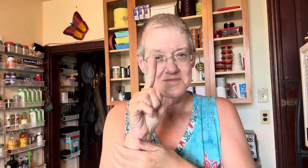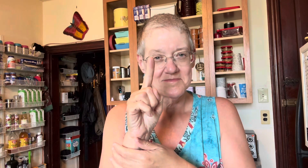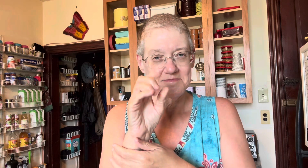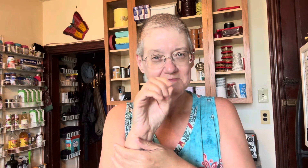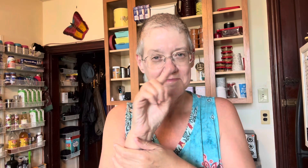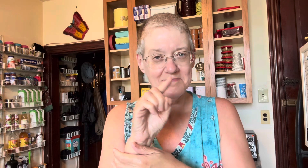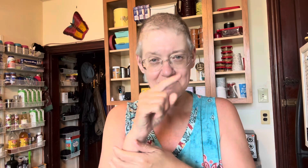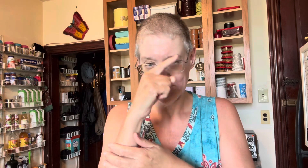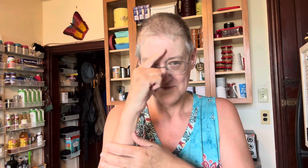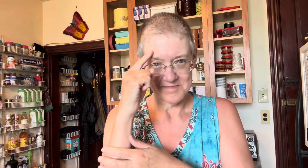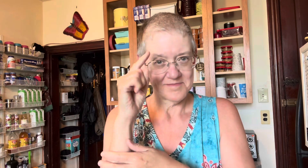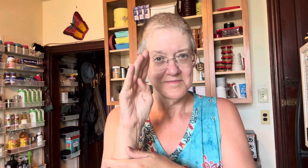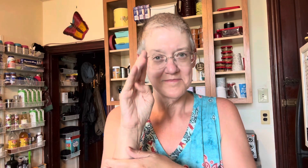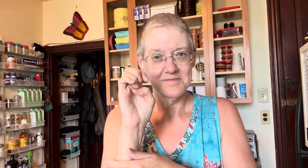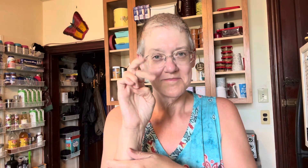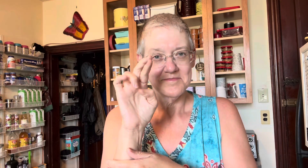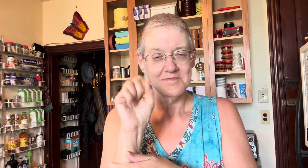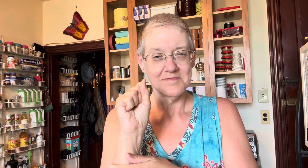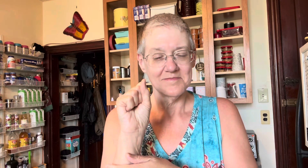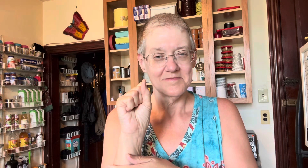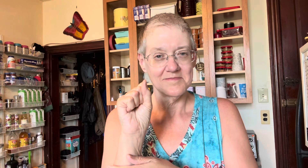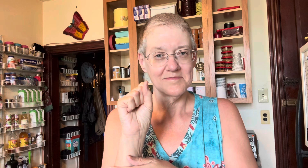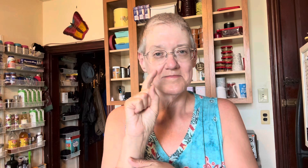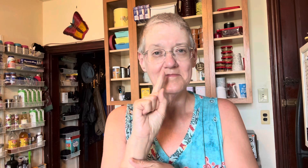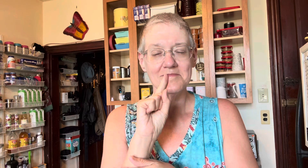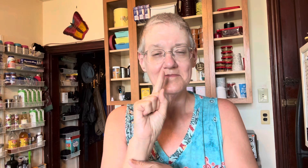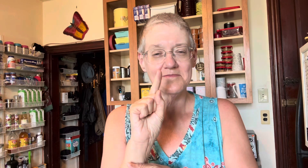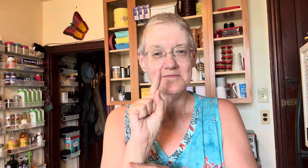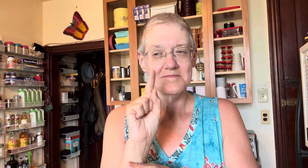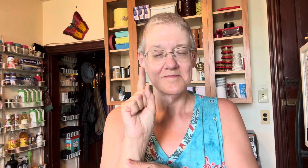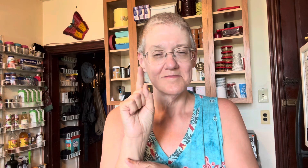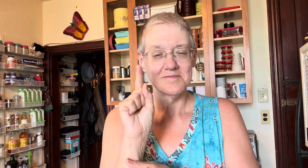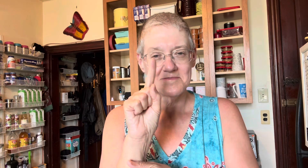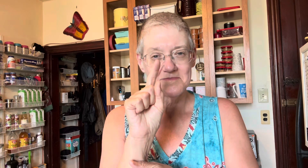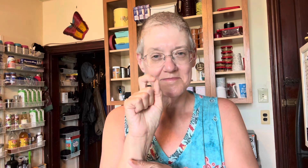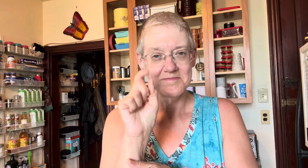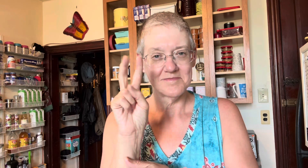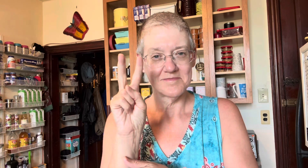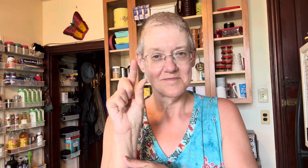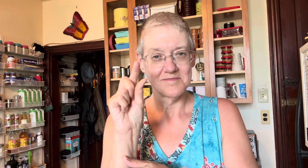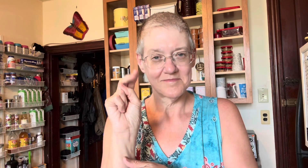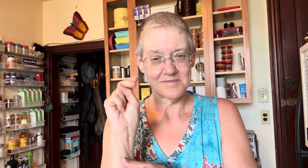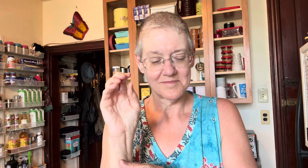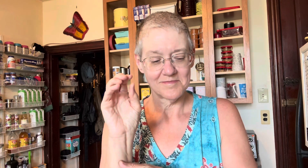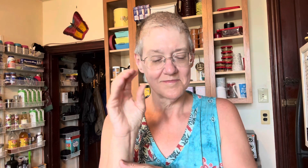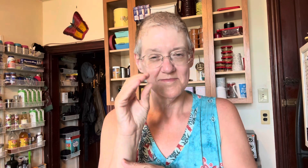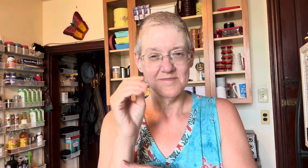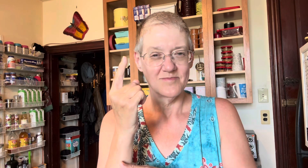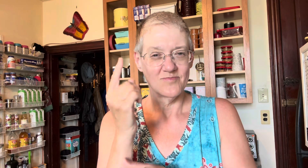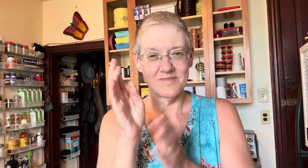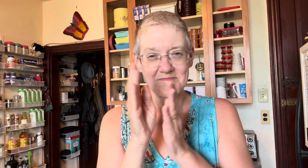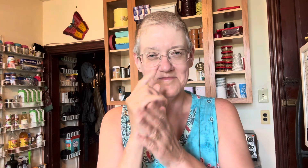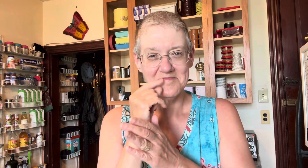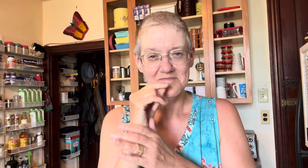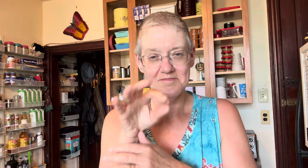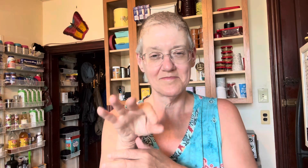So I added 1 ounce of blackberries that I harvested today. So 1.2 grams of net carbs and